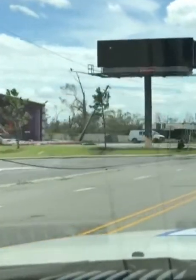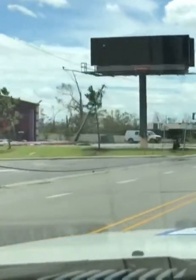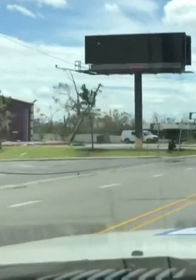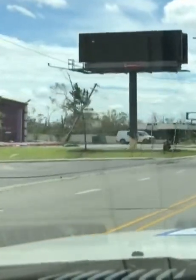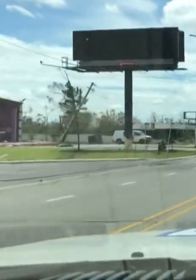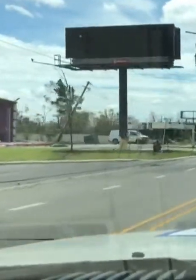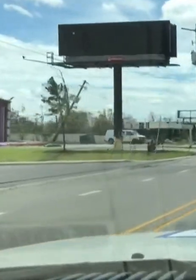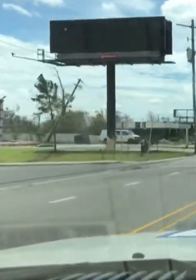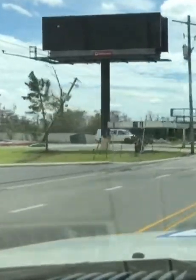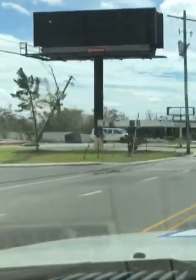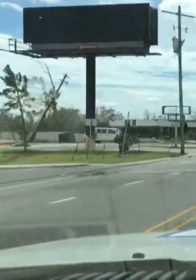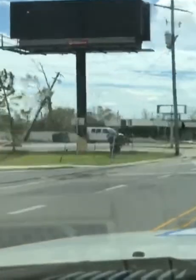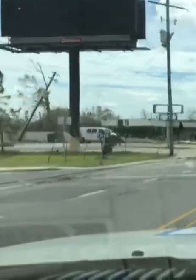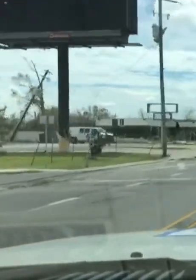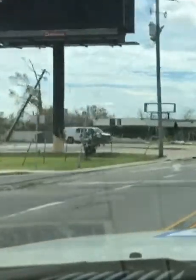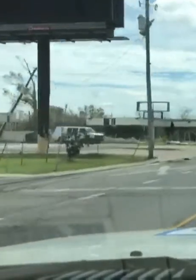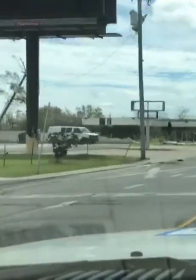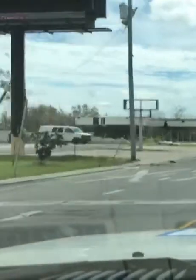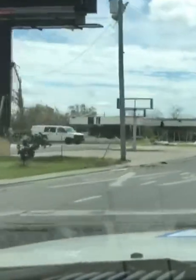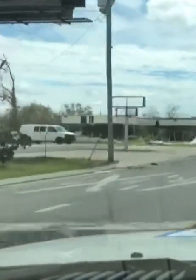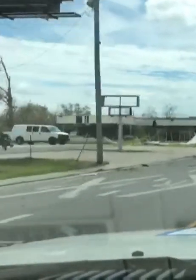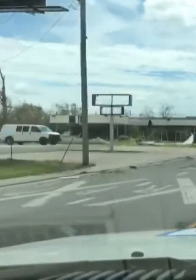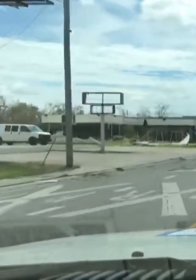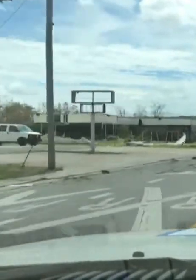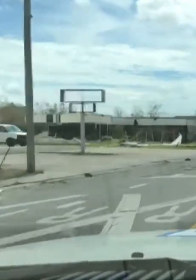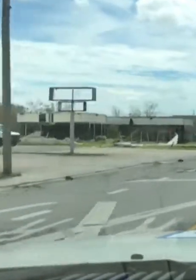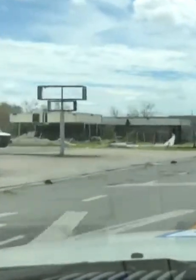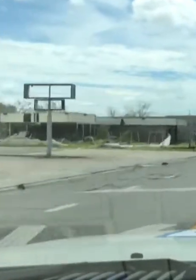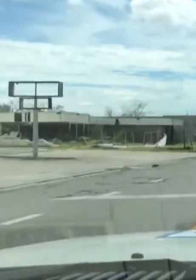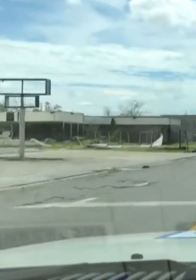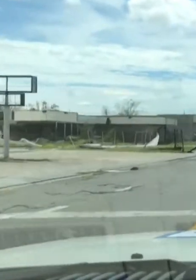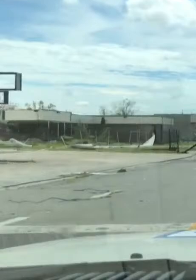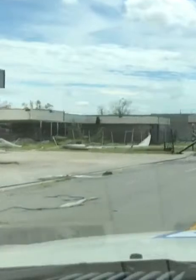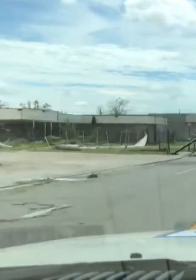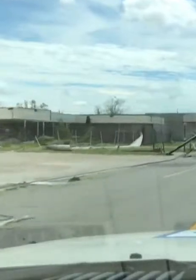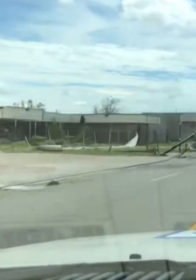National Guardsmen posted up at the CVS there.